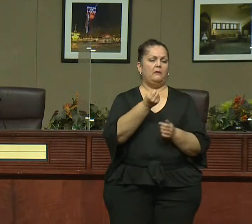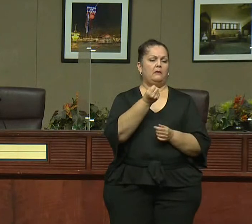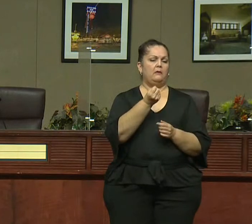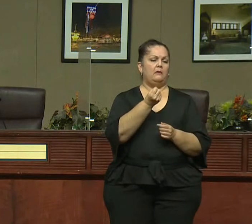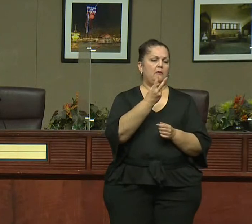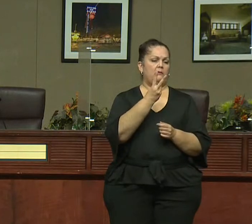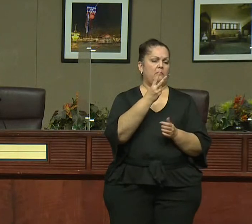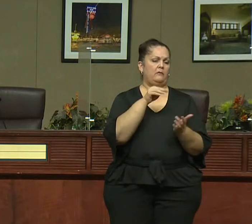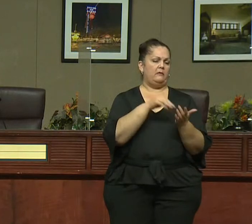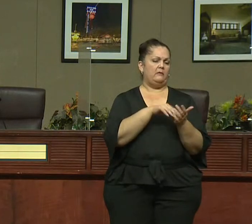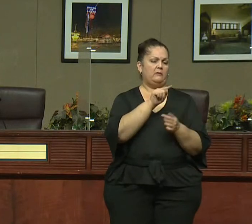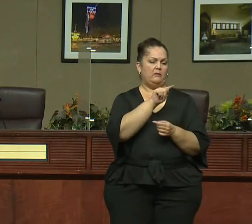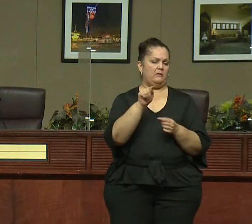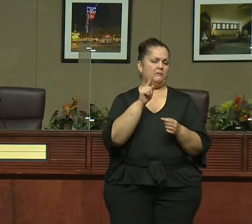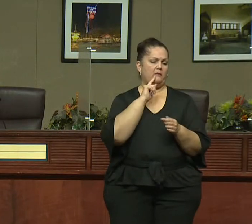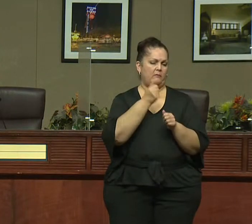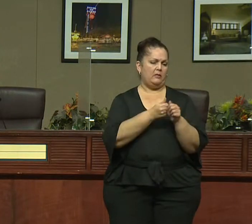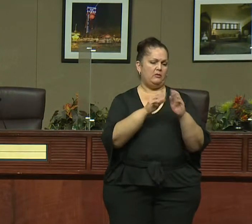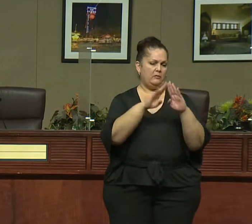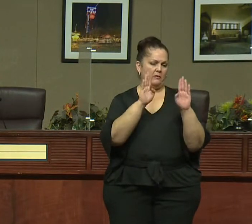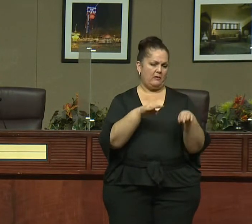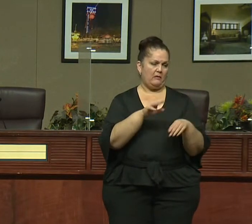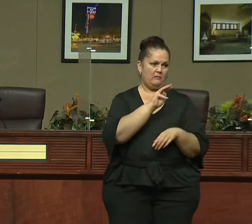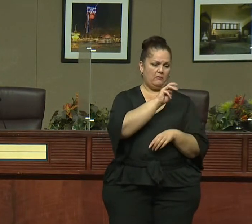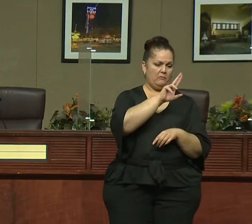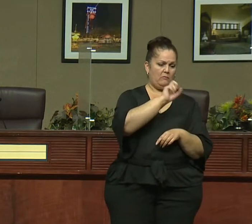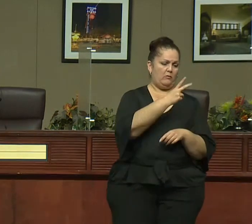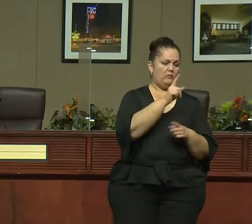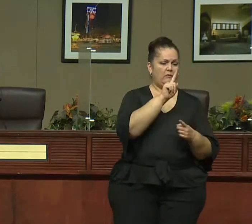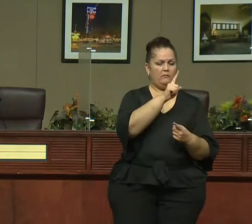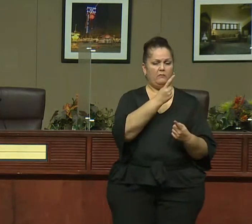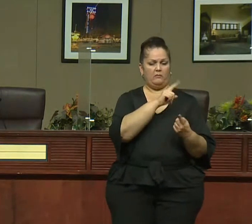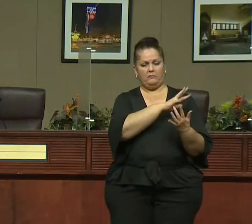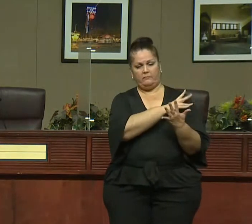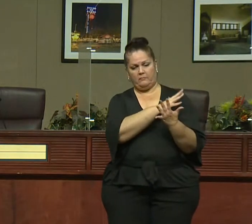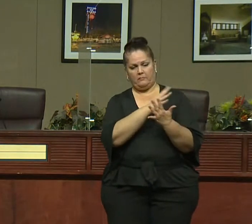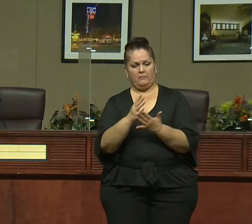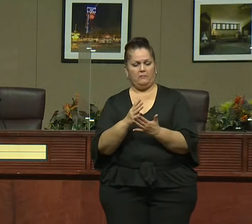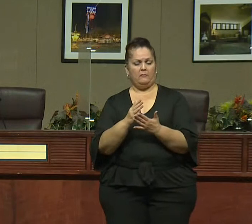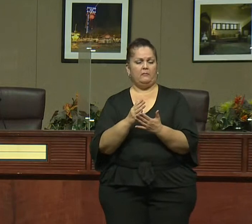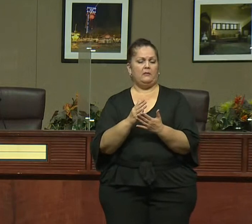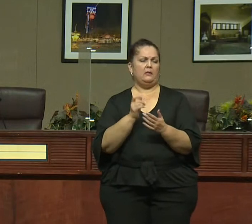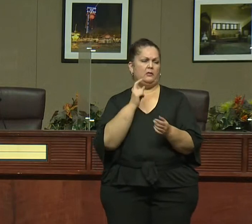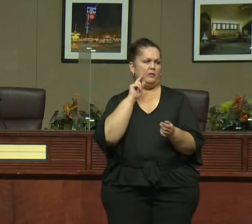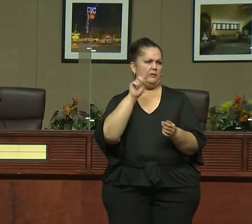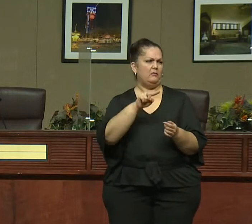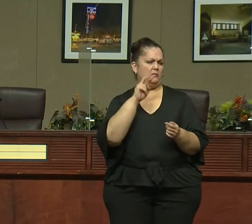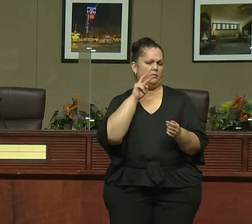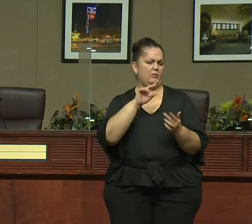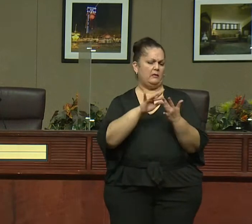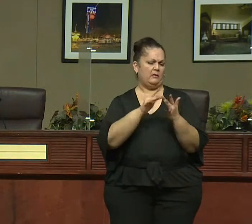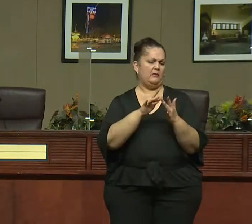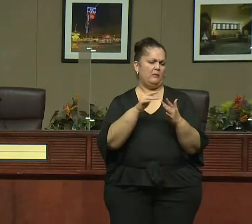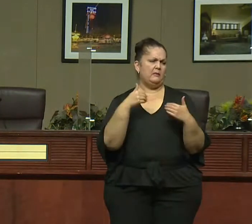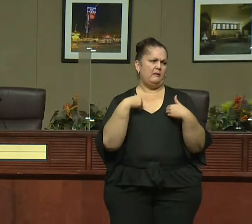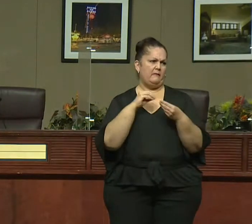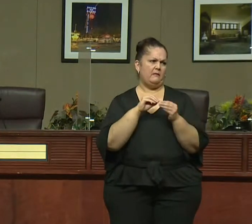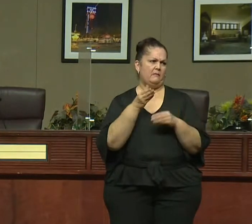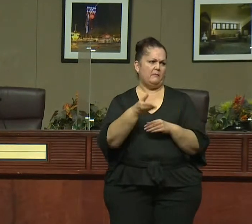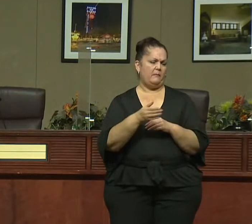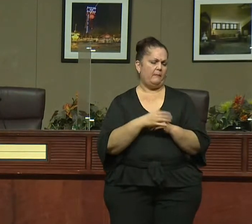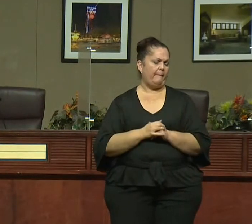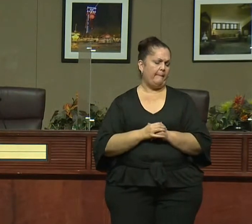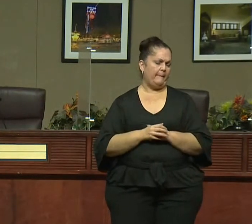per household. So that's from March 1st coming all the way forward. And you can look on the website and see what the criteria are for that.